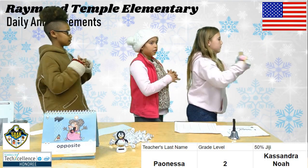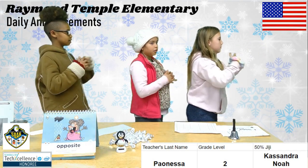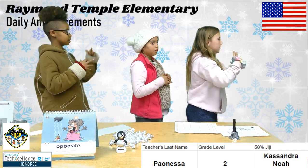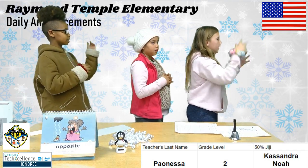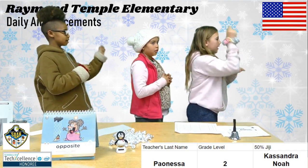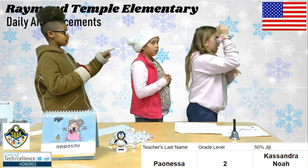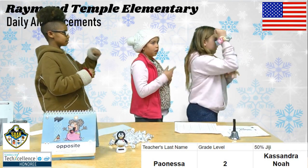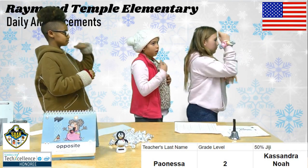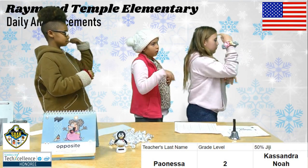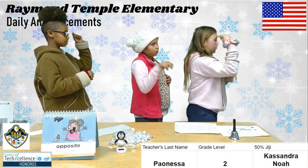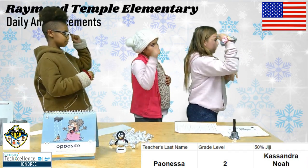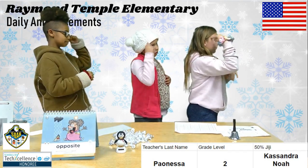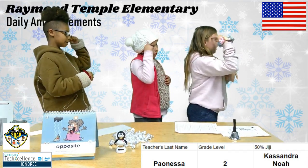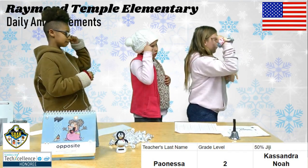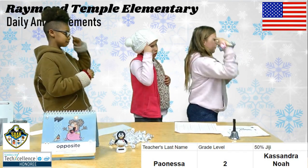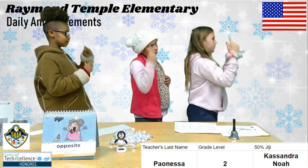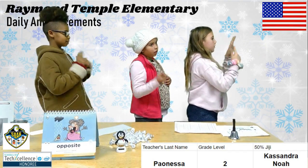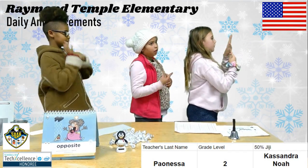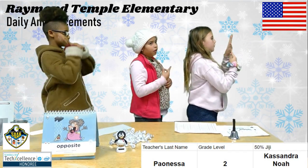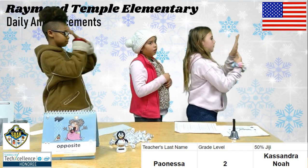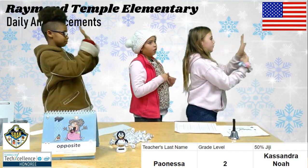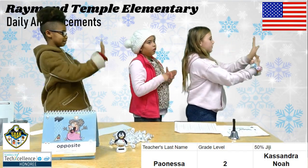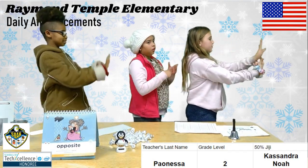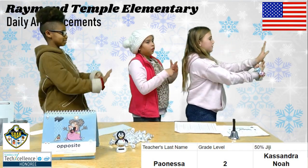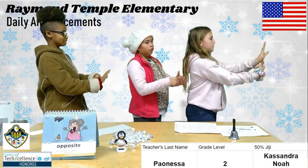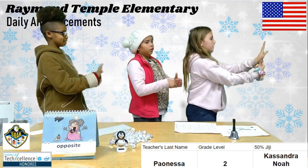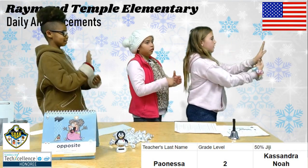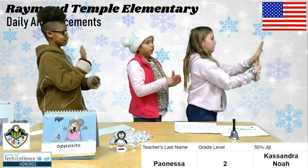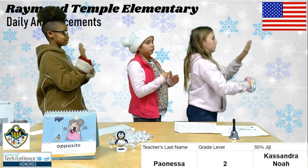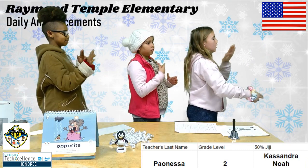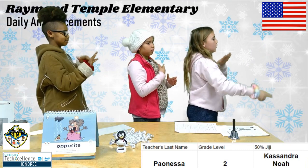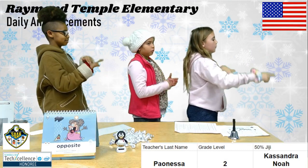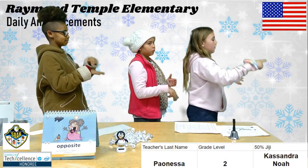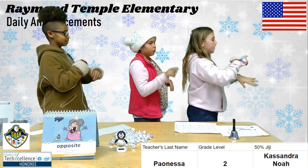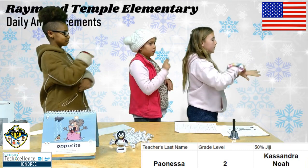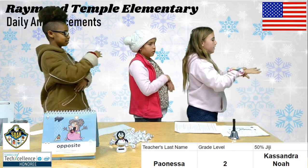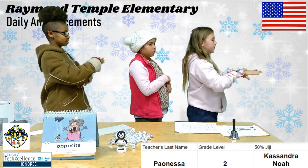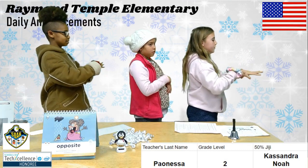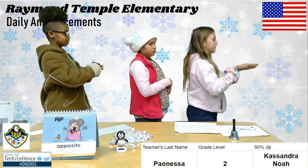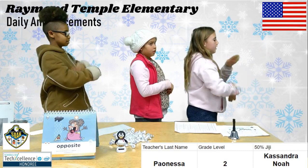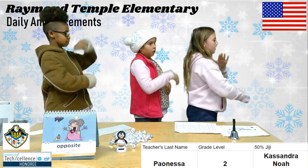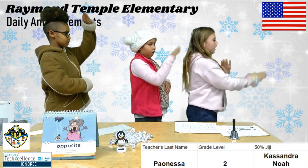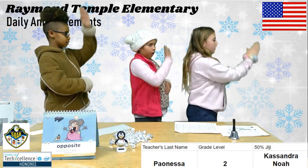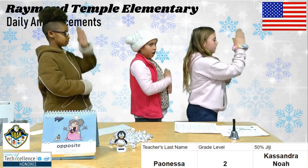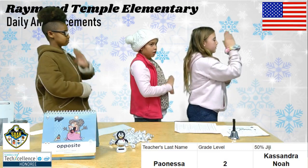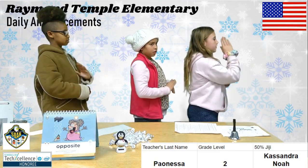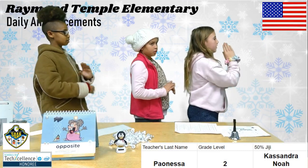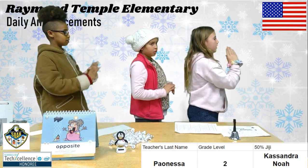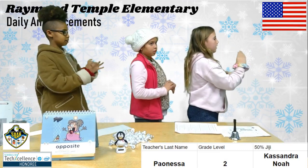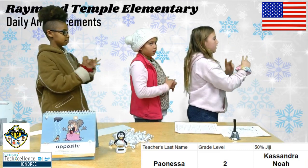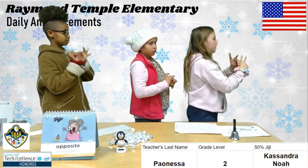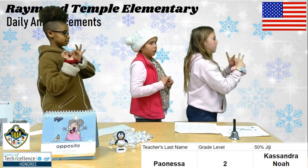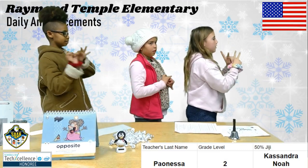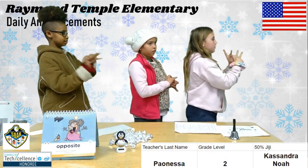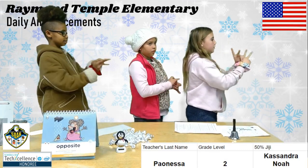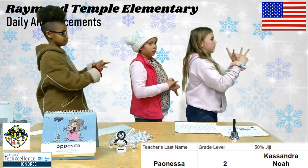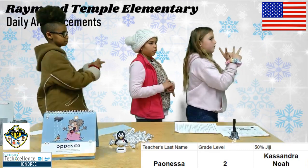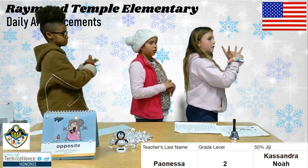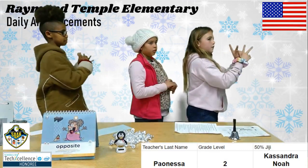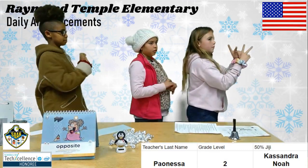America and to the Republic for which it stands, one nation, under God,